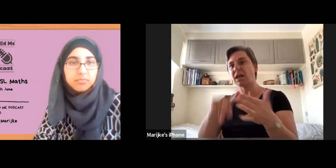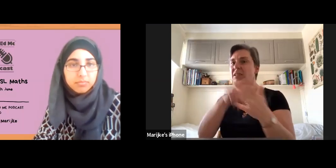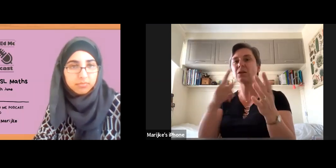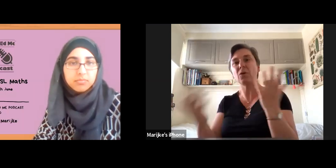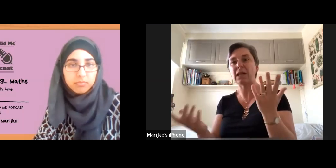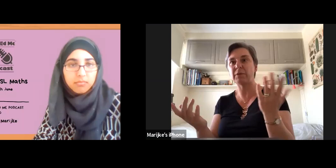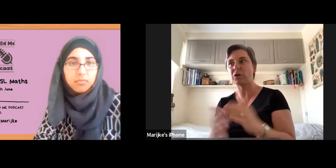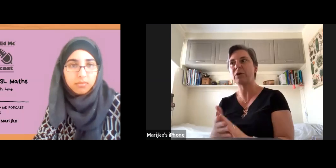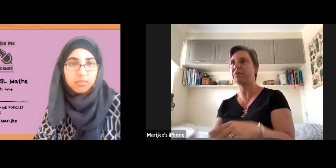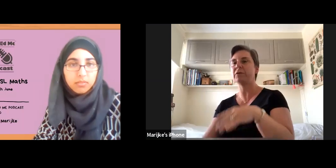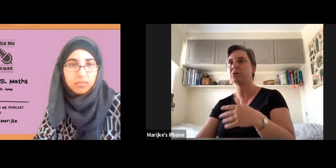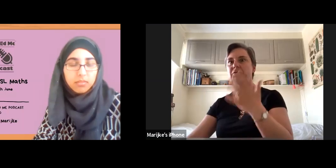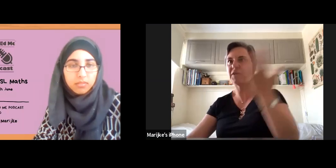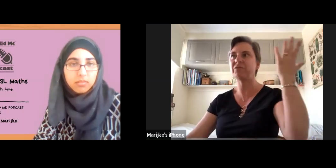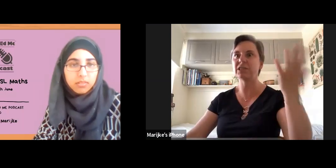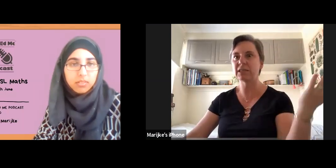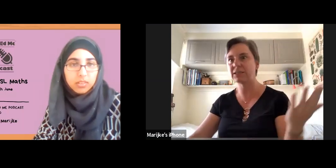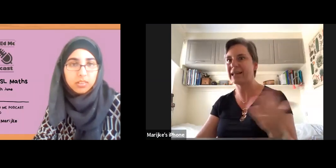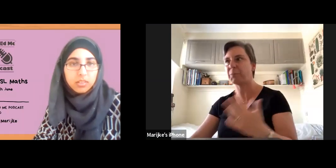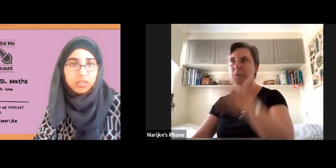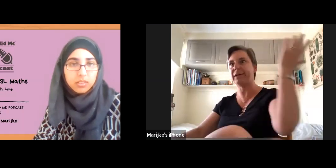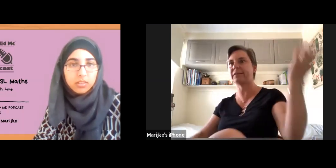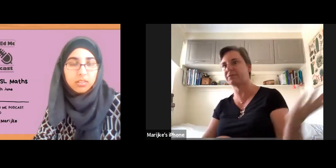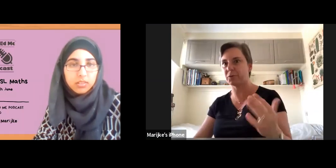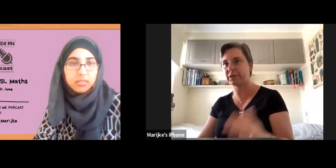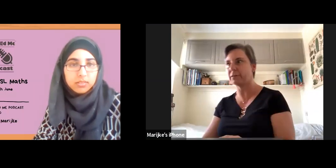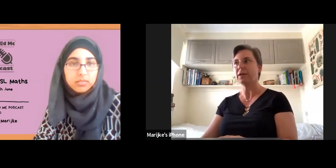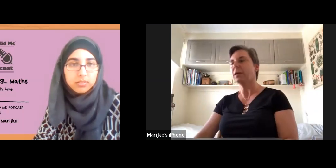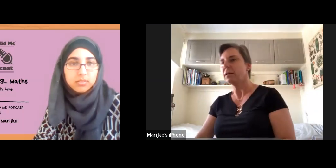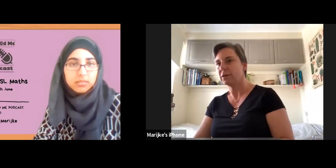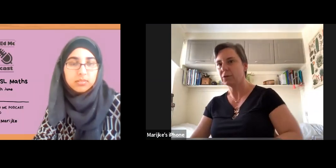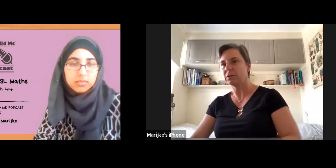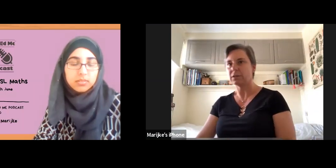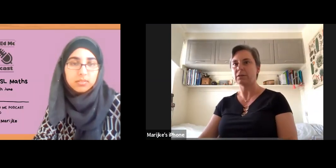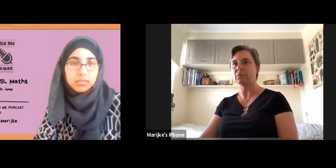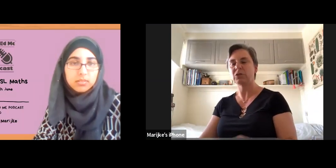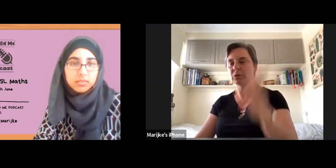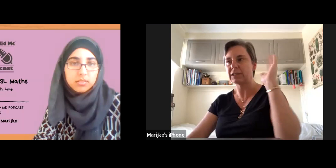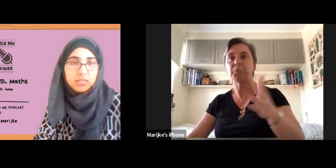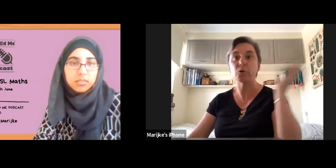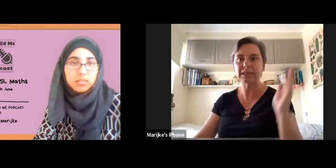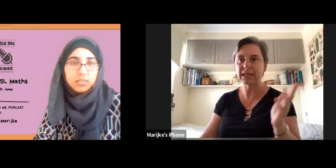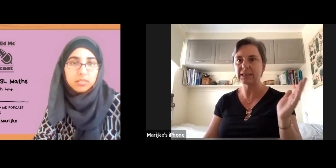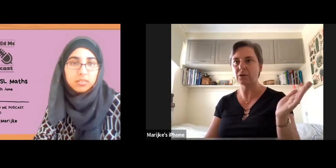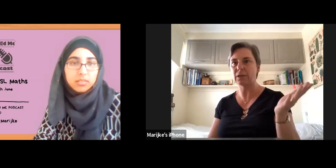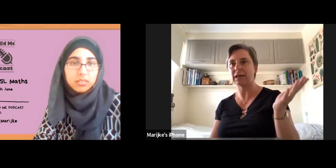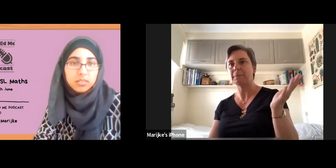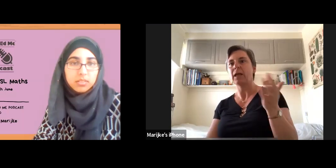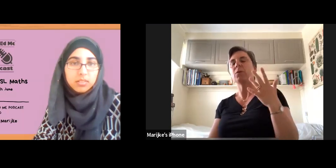maths, English, science and all them. They've got to have 5 GCSEs to get the buckets for the you know, the what is it, progress rate and all that. Whereas